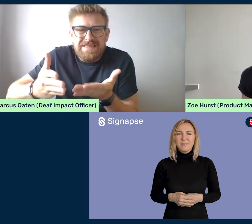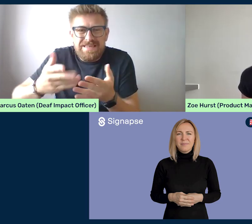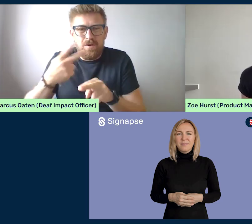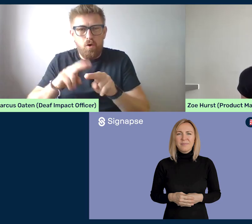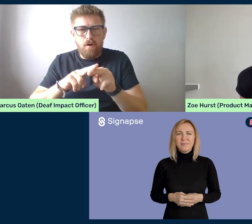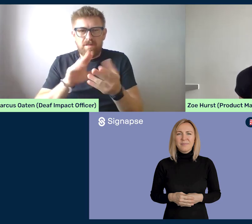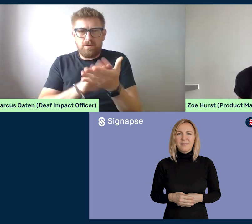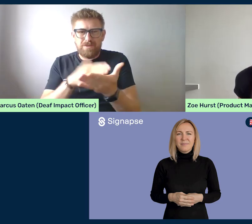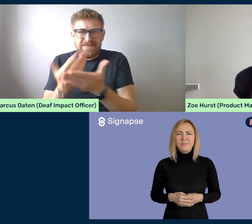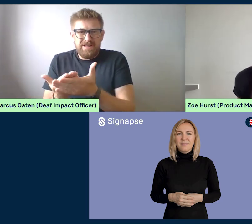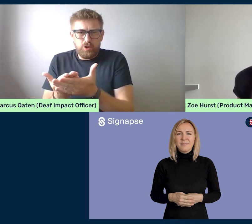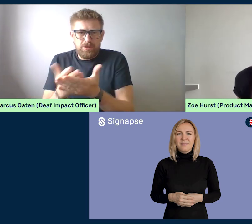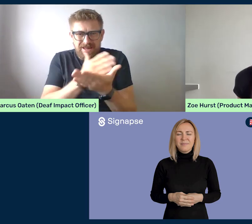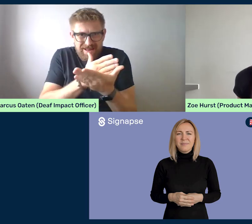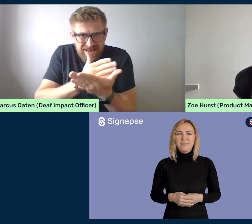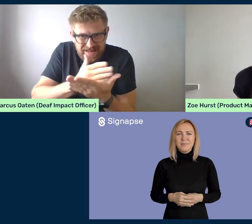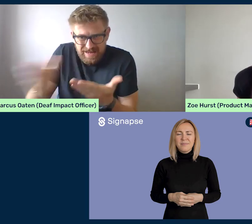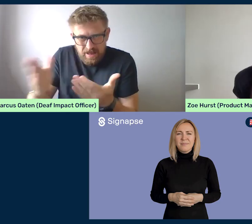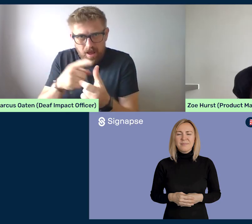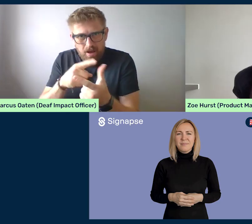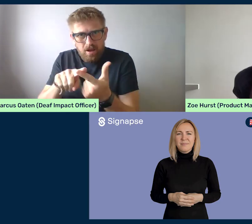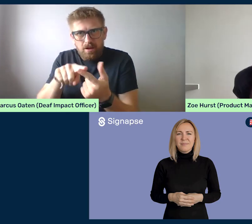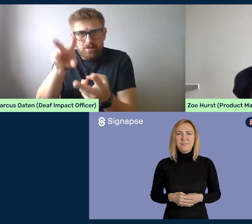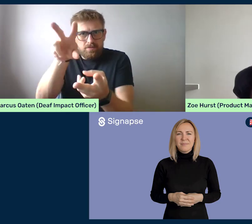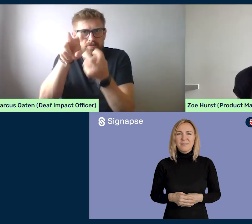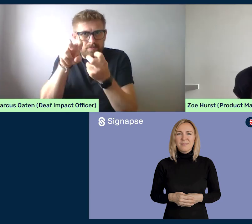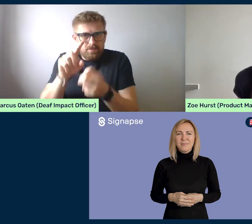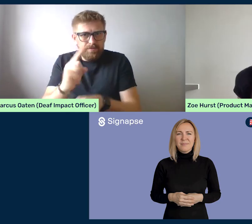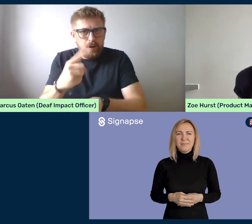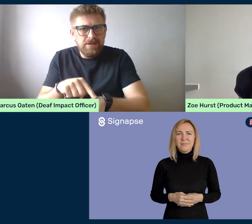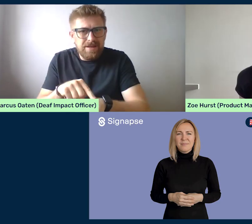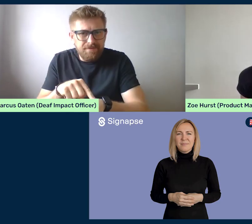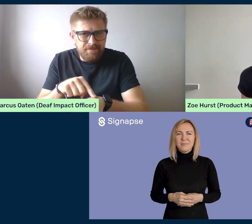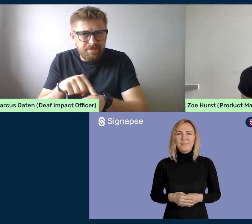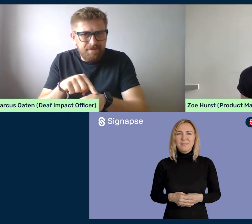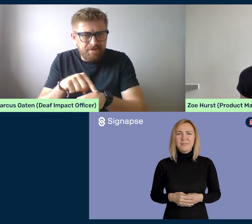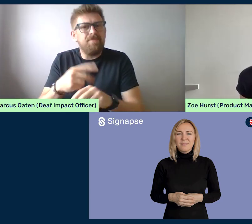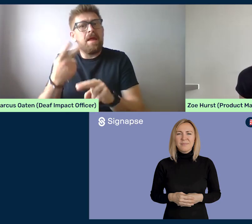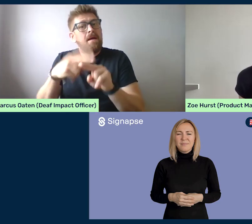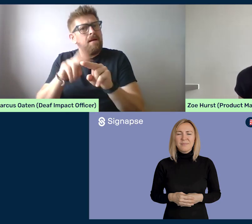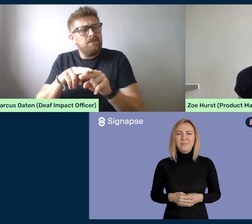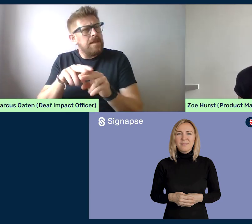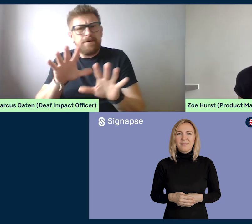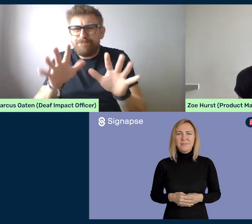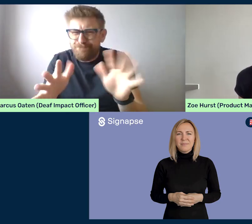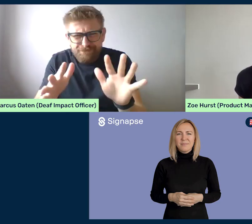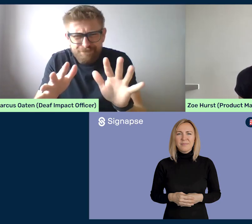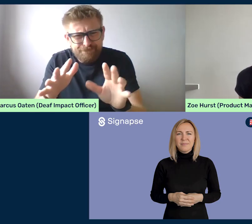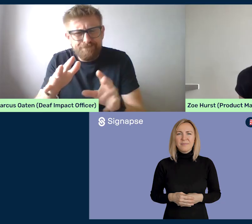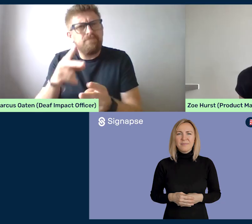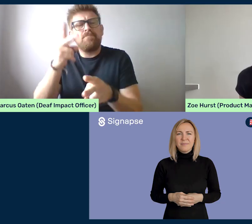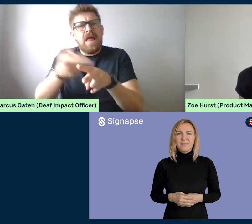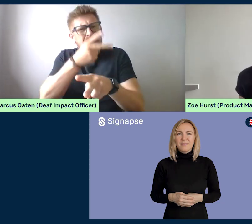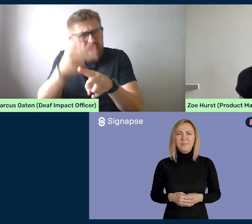I Yeah. think that's really important in terms of the clarity of the Mm. translation. Do people understand it when